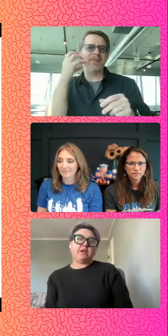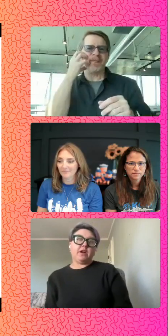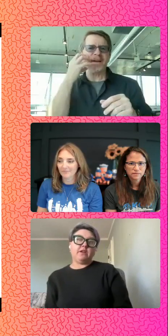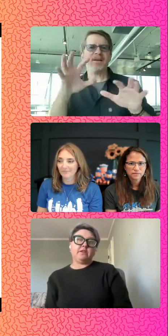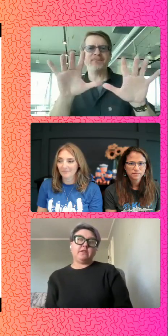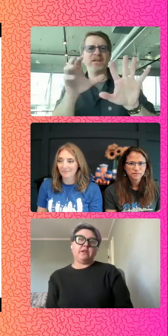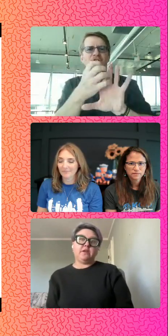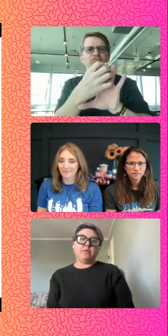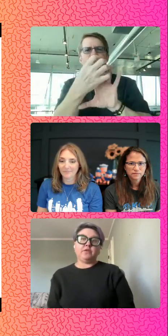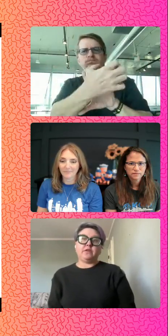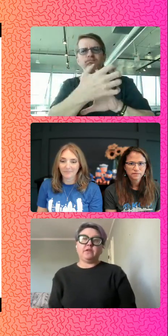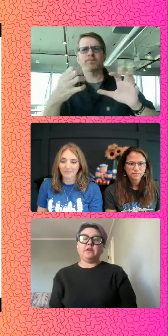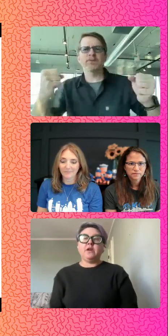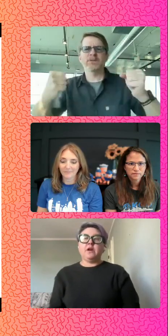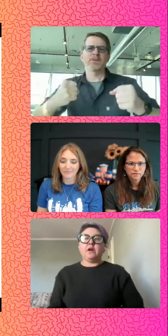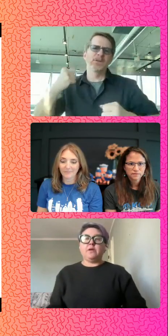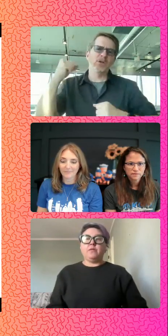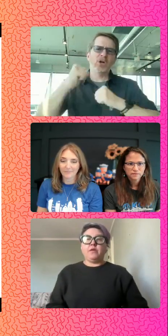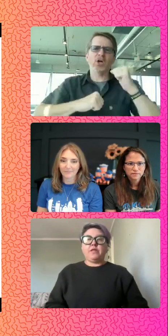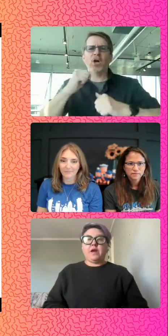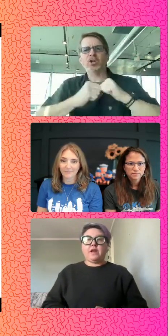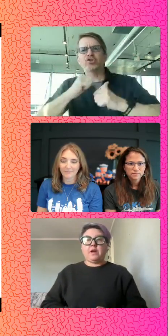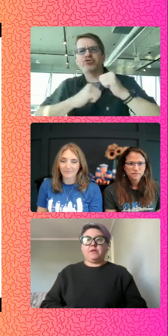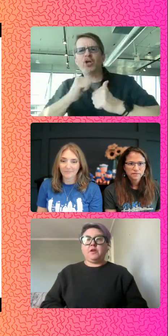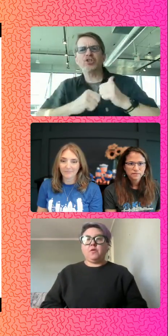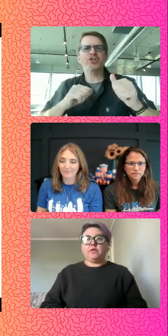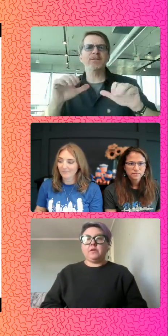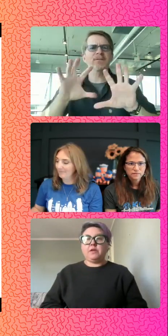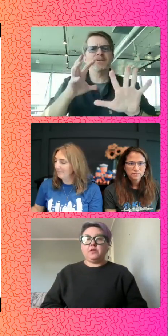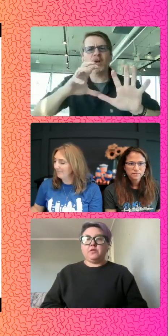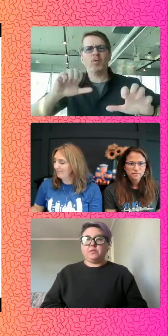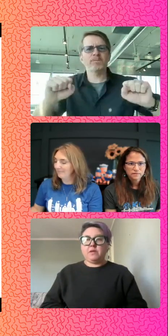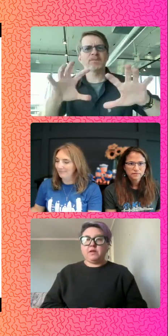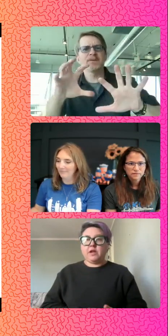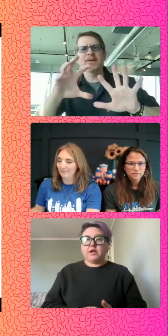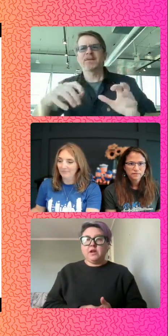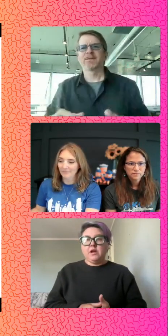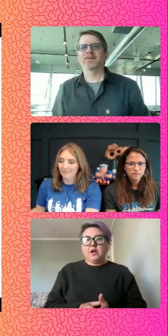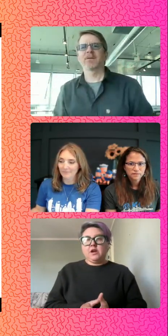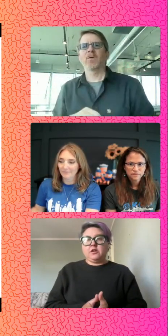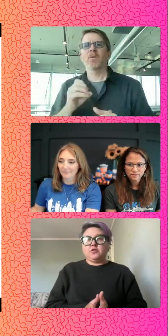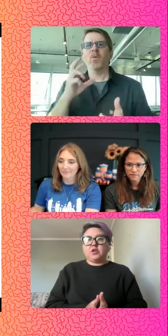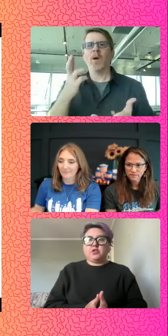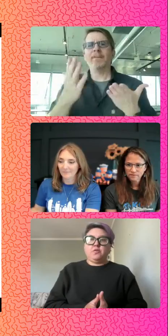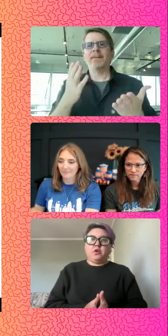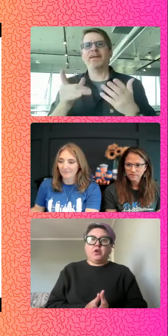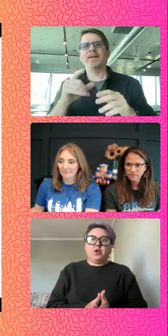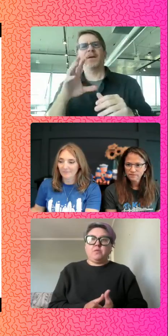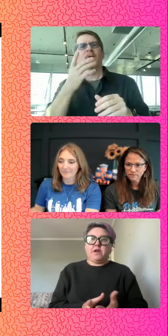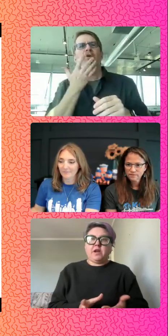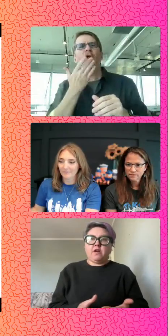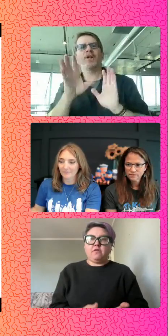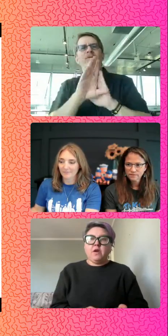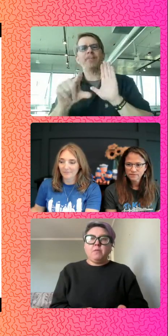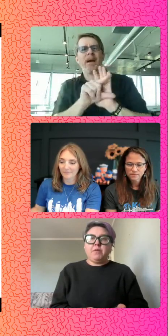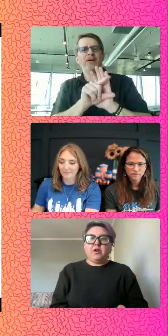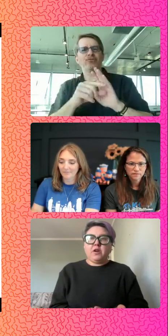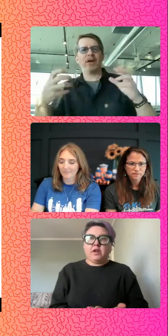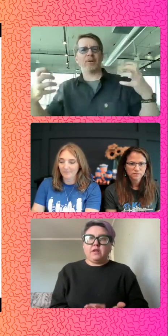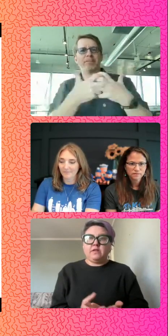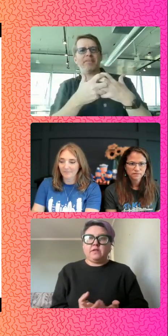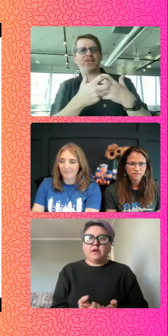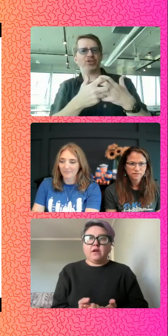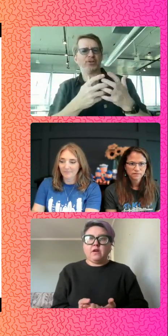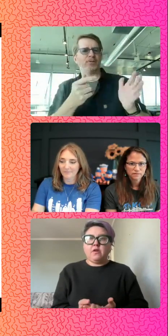would we recognize the person with that happening, or somebody who's maybe like a construction worker who might have